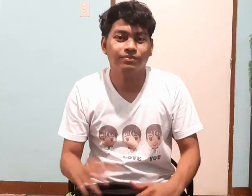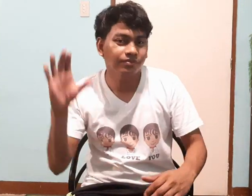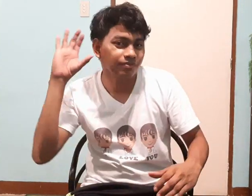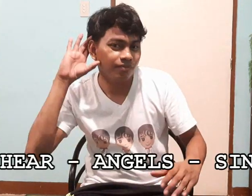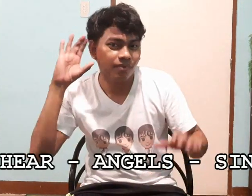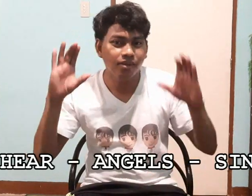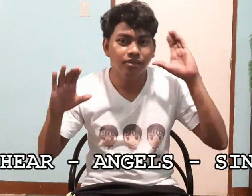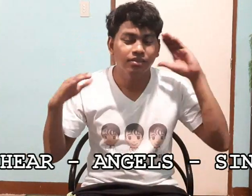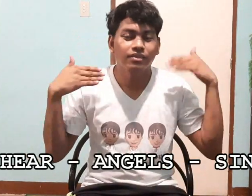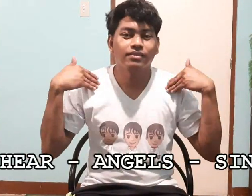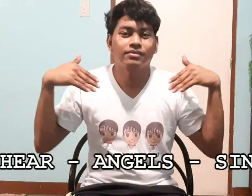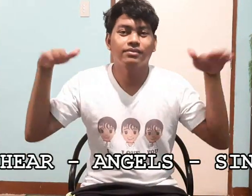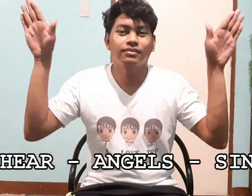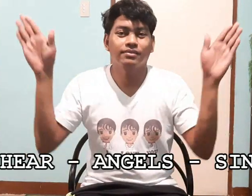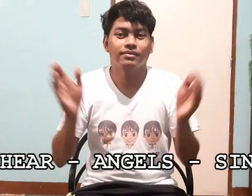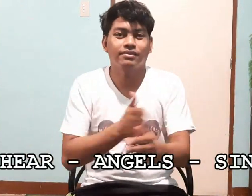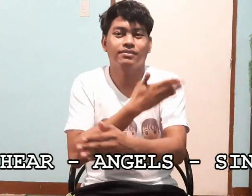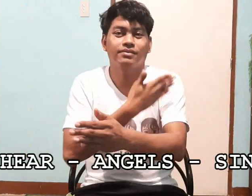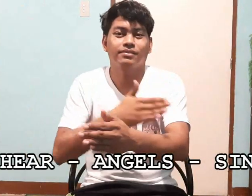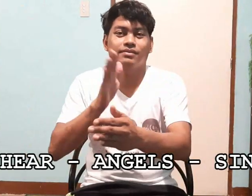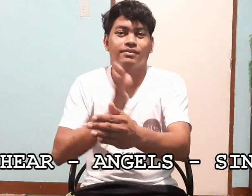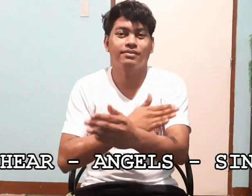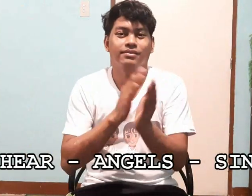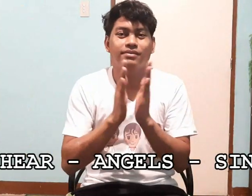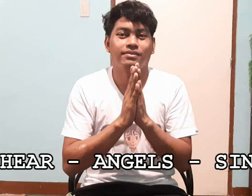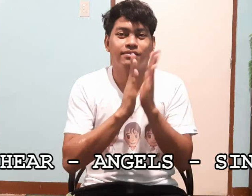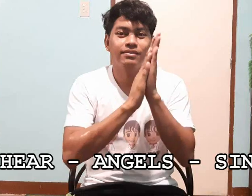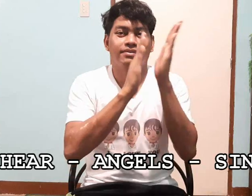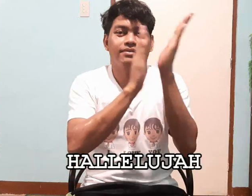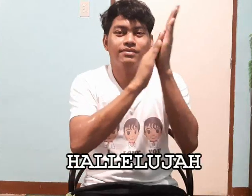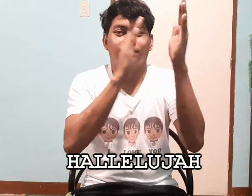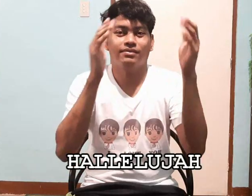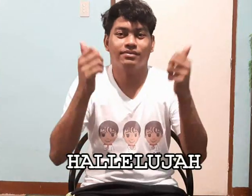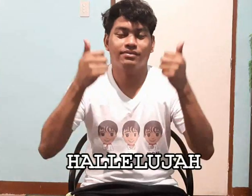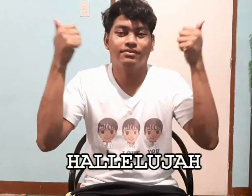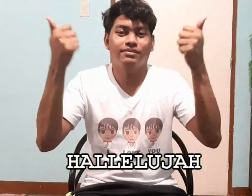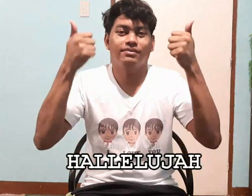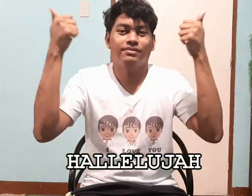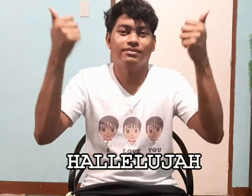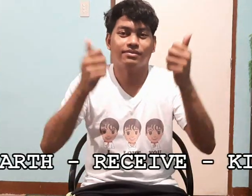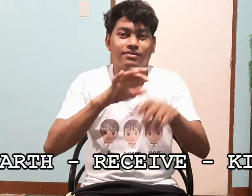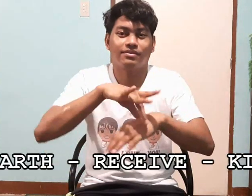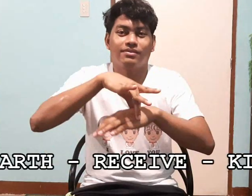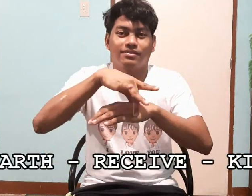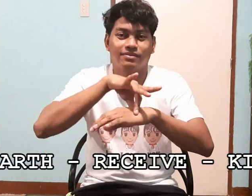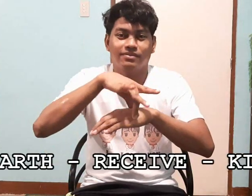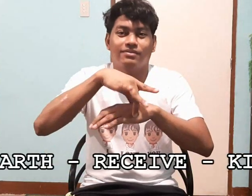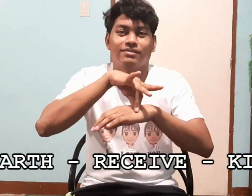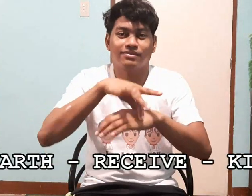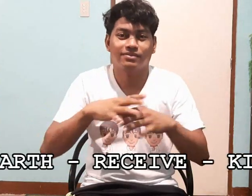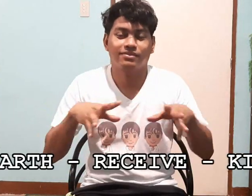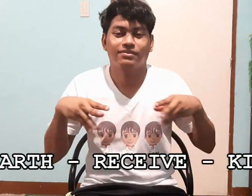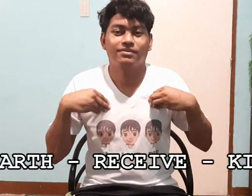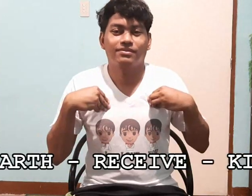I hear the angels singing Hallelujah, let the earth receive